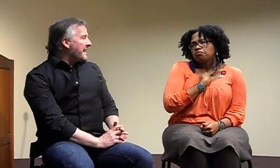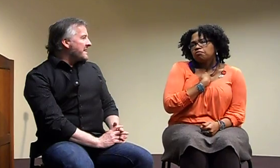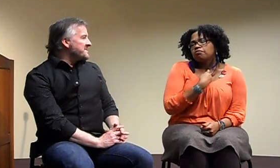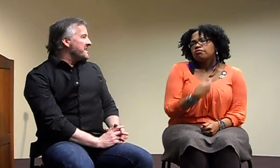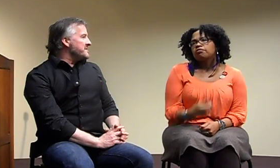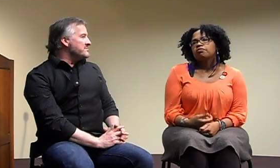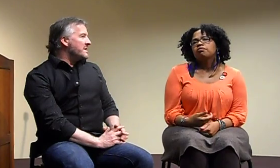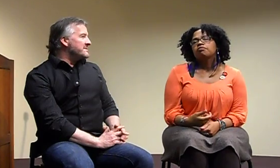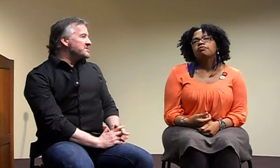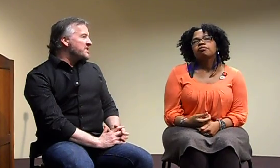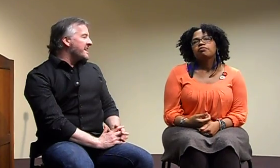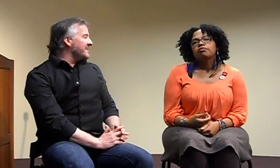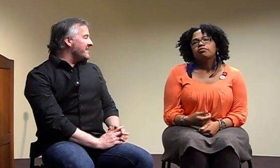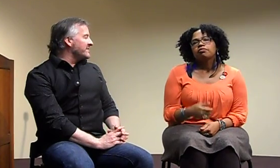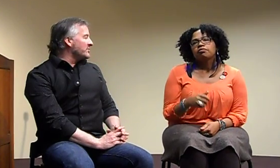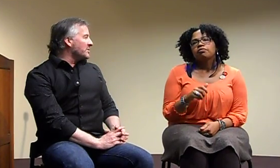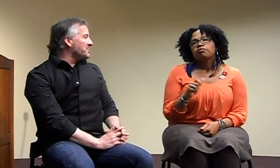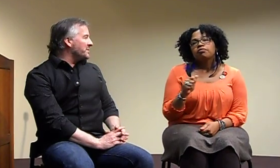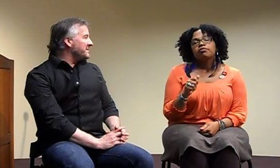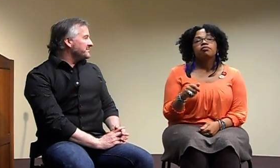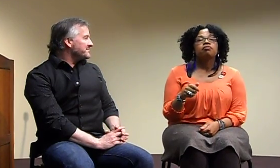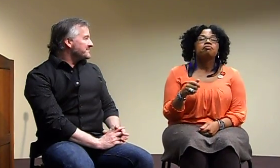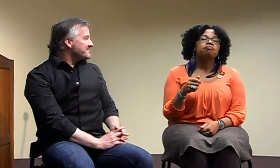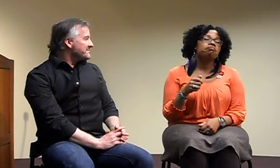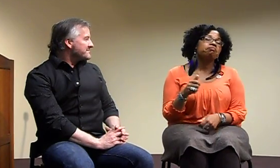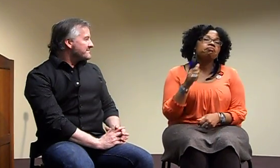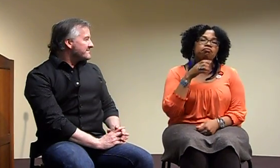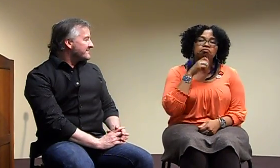as a 10, 11-year-old boy